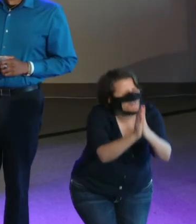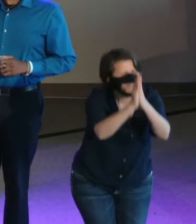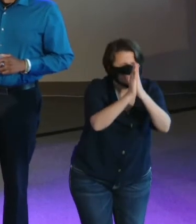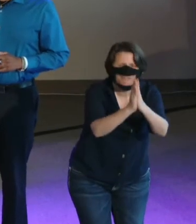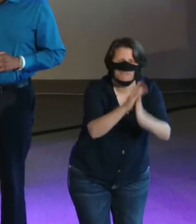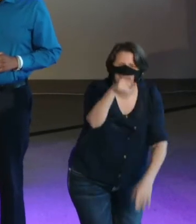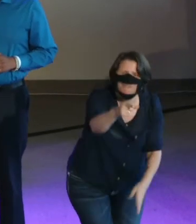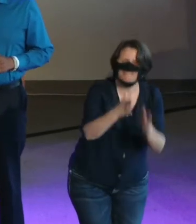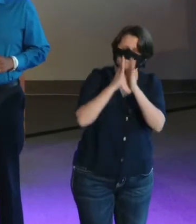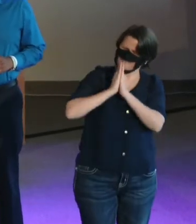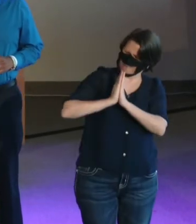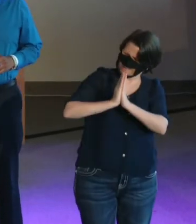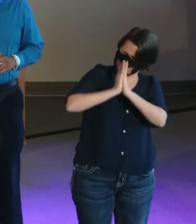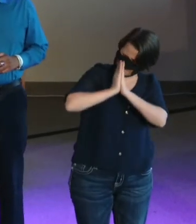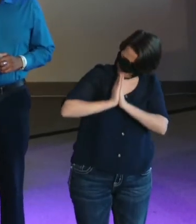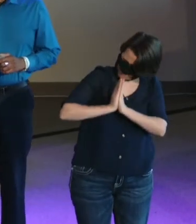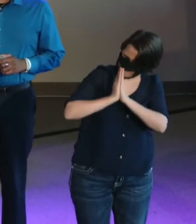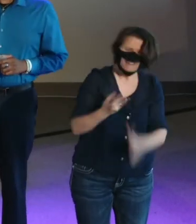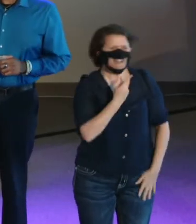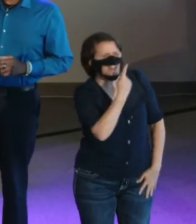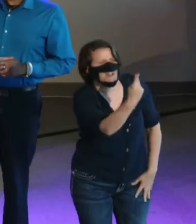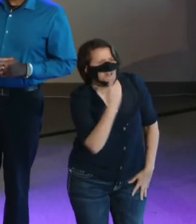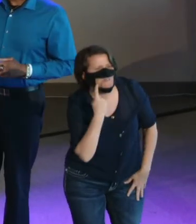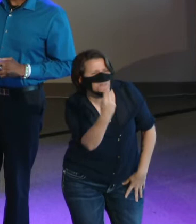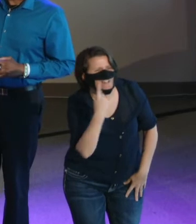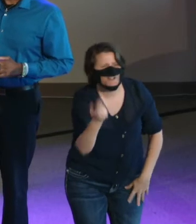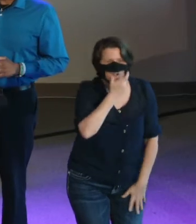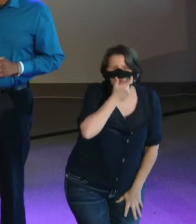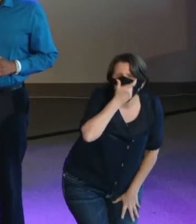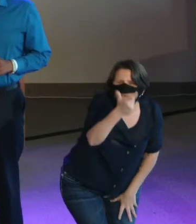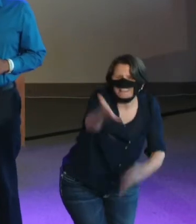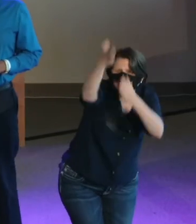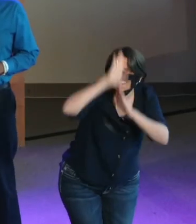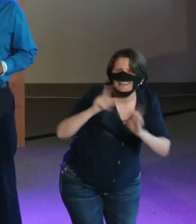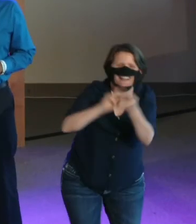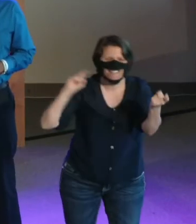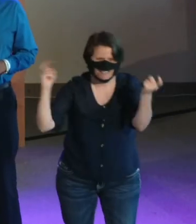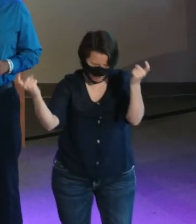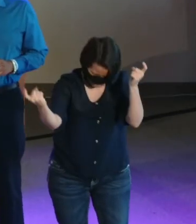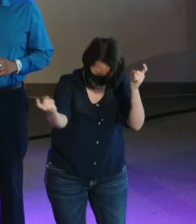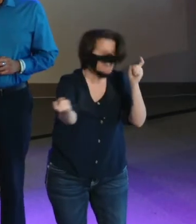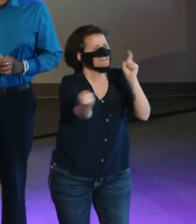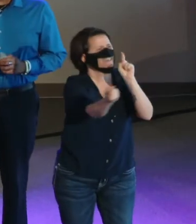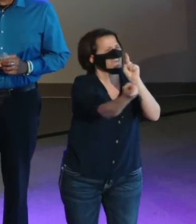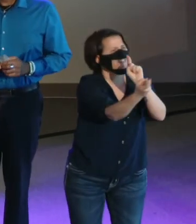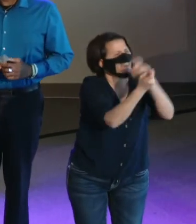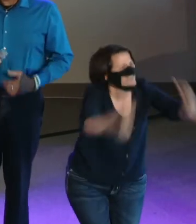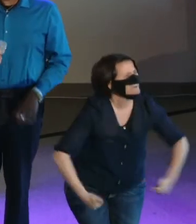you, pray for me, watch God change things.